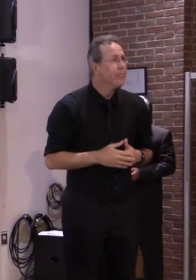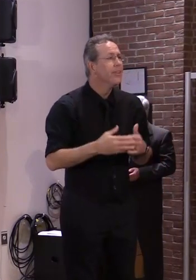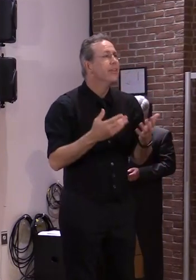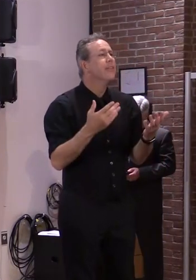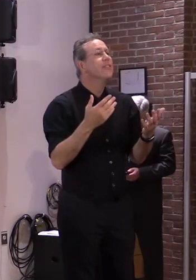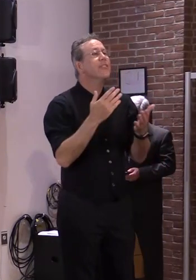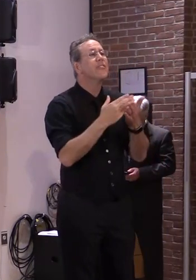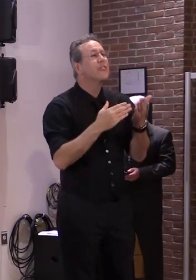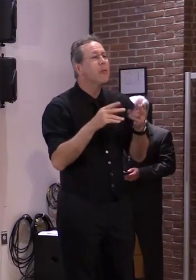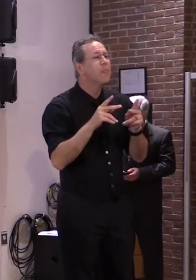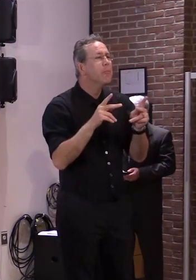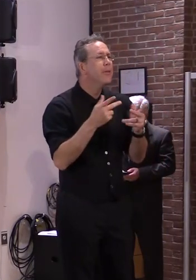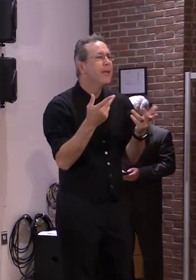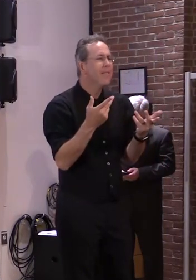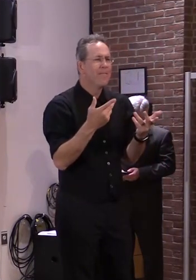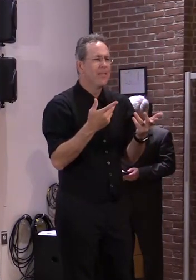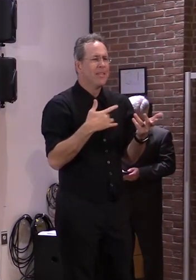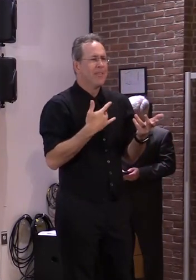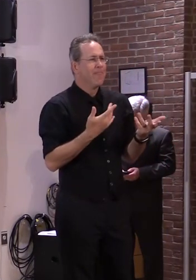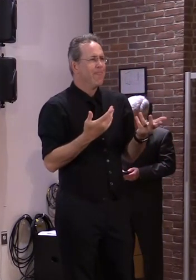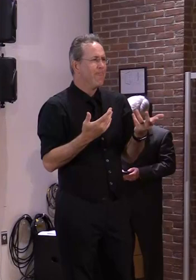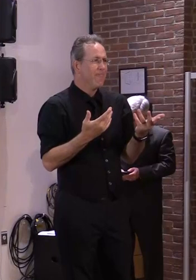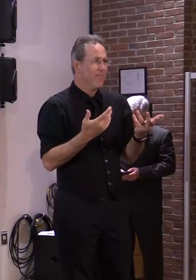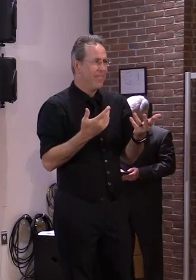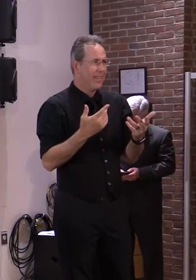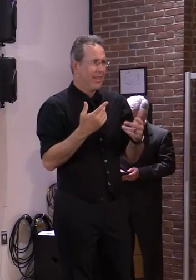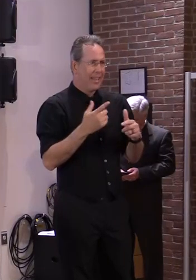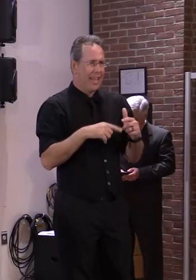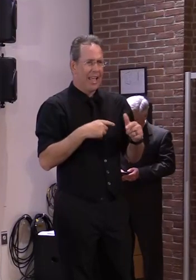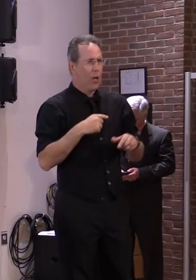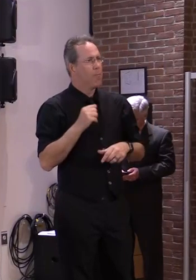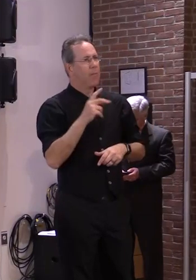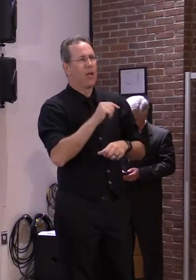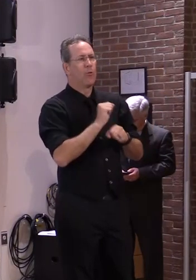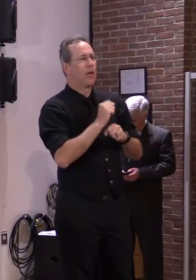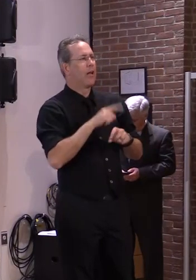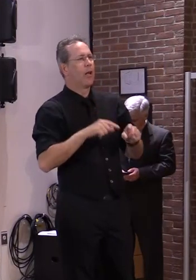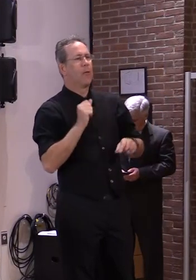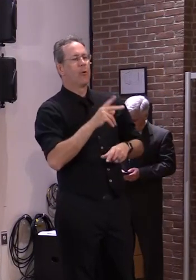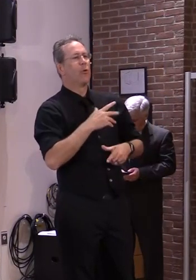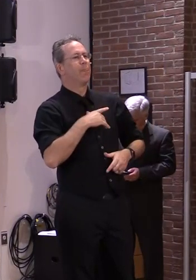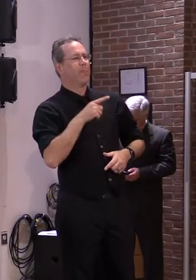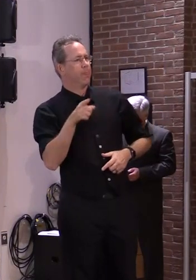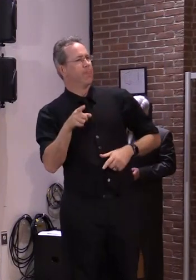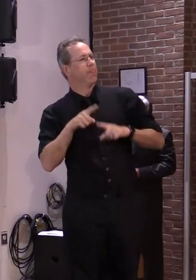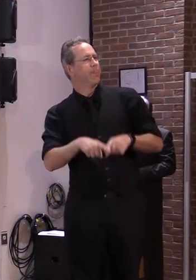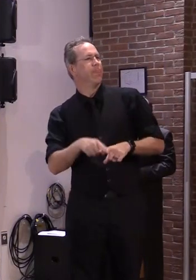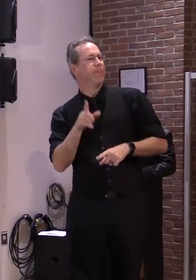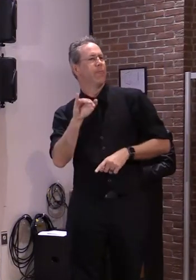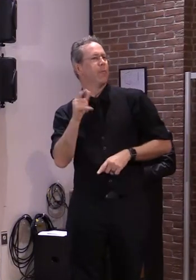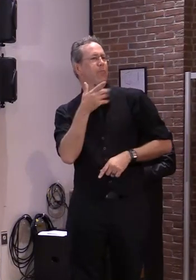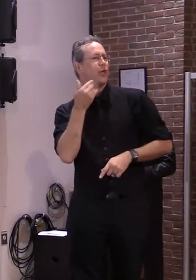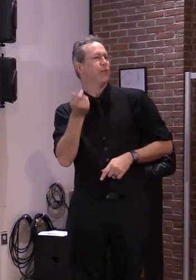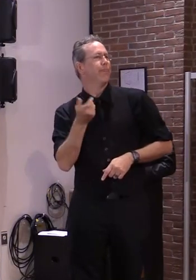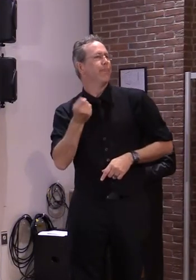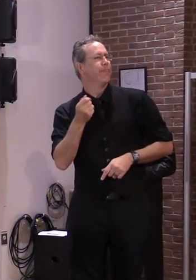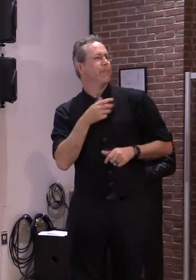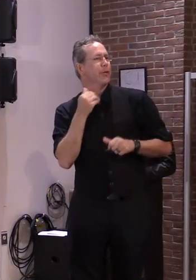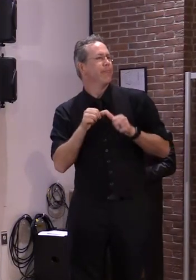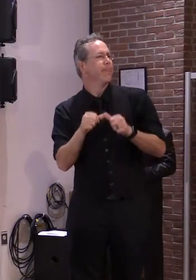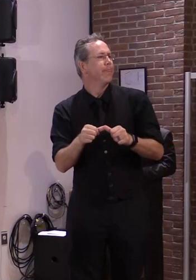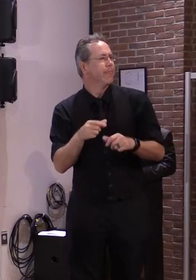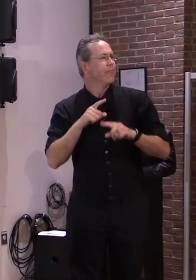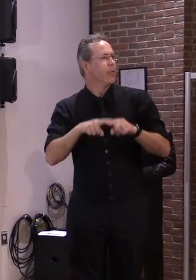that can't go back to work at this point and need that $300 stipend.